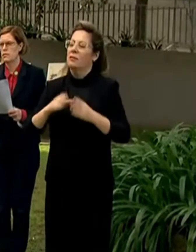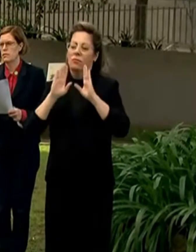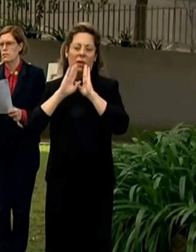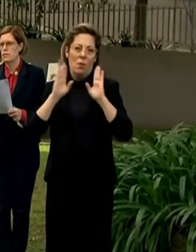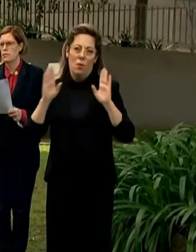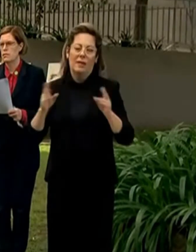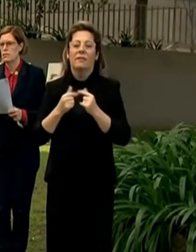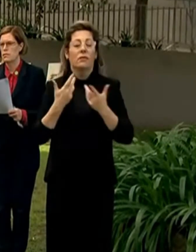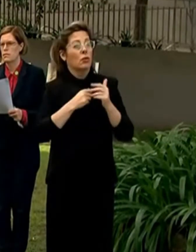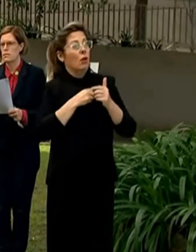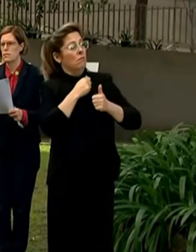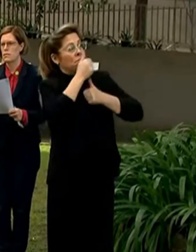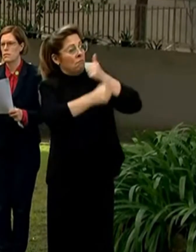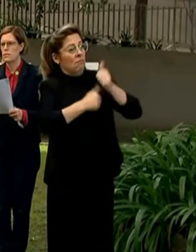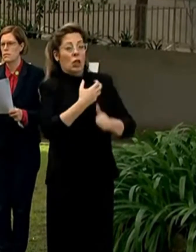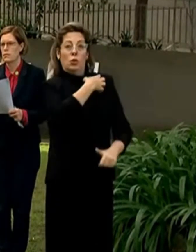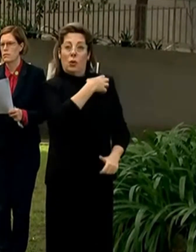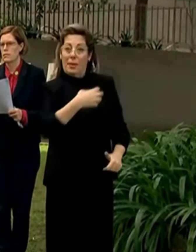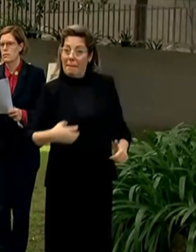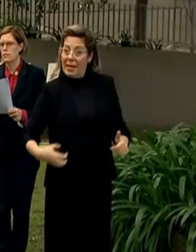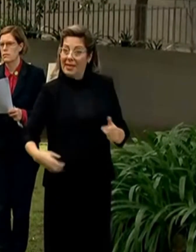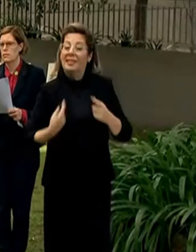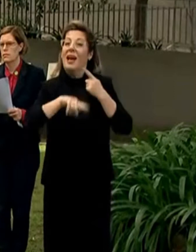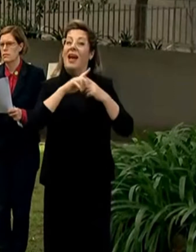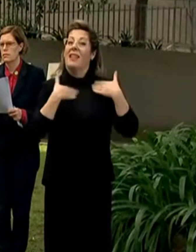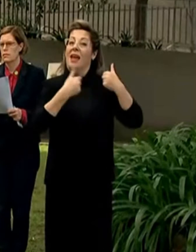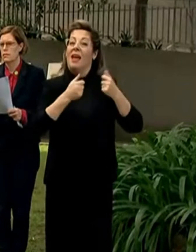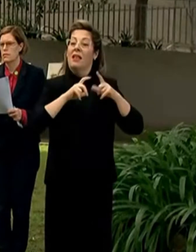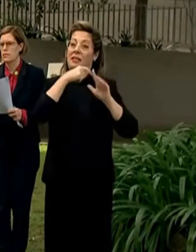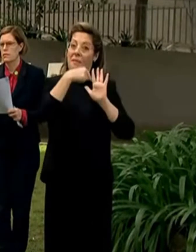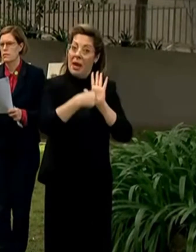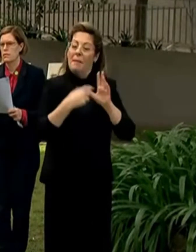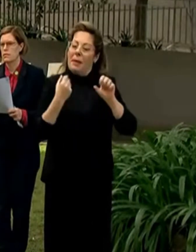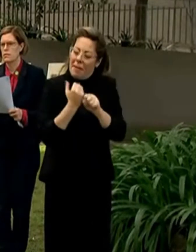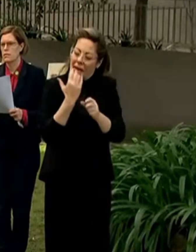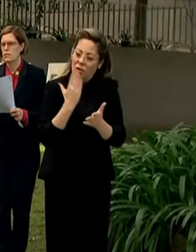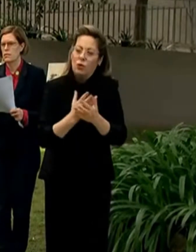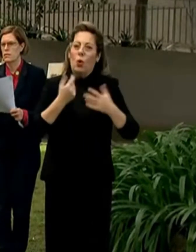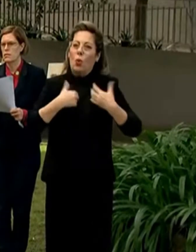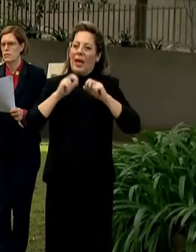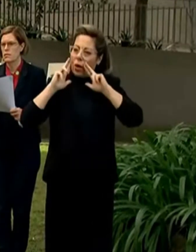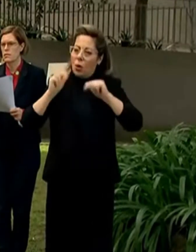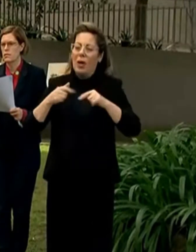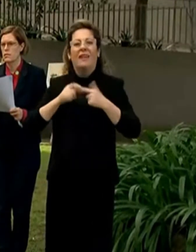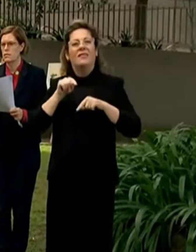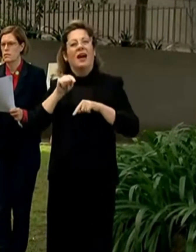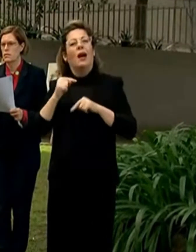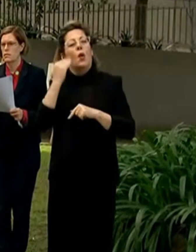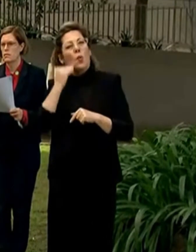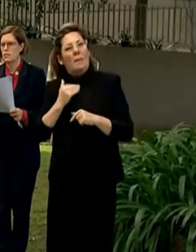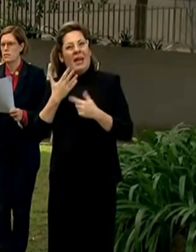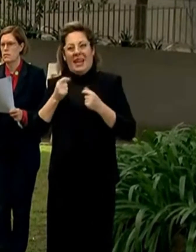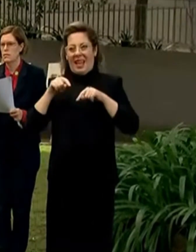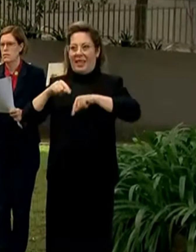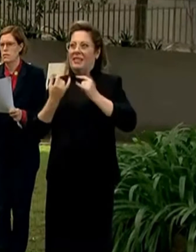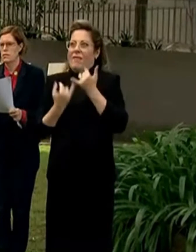for supporting the government's vision and making sure we have acute services purpose-built for mothers and babies during a very difficult time in their lives.